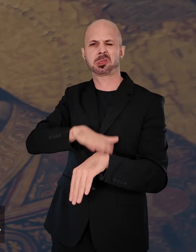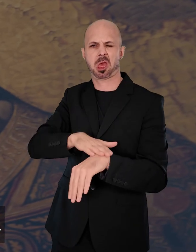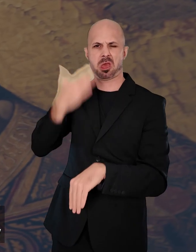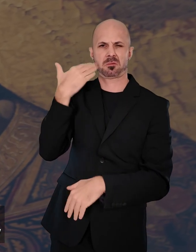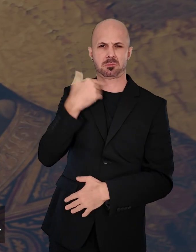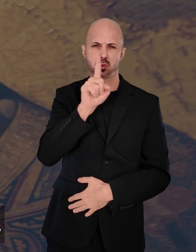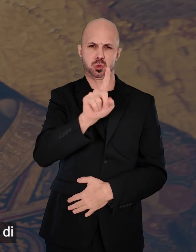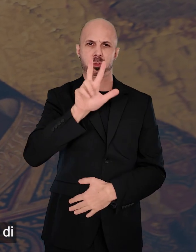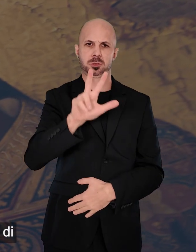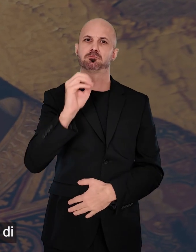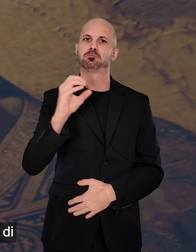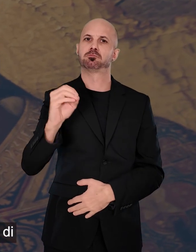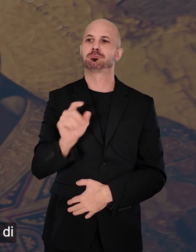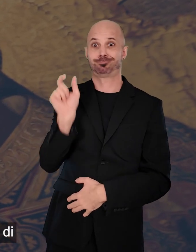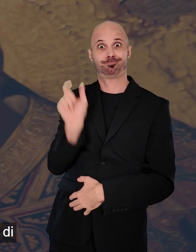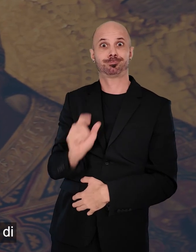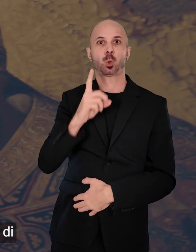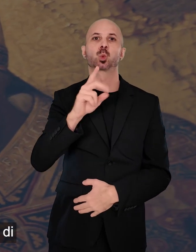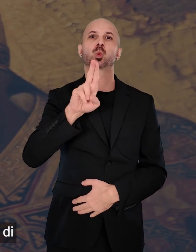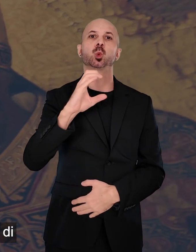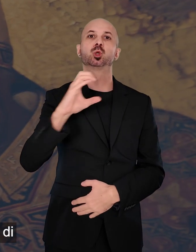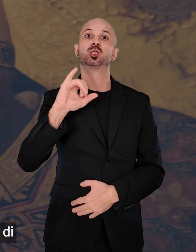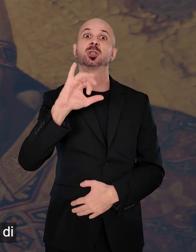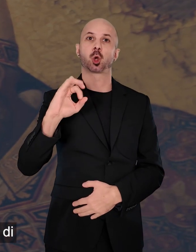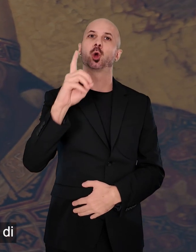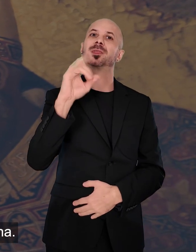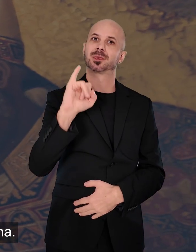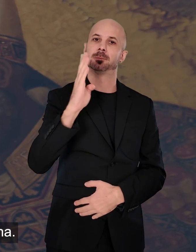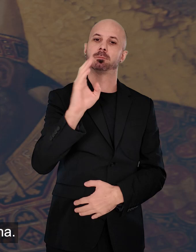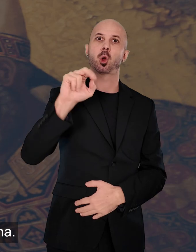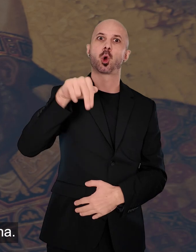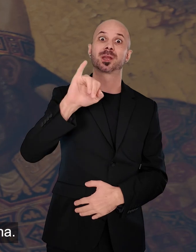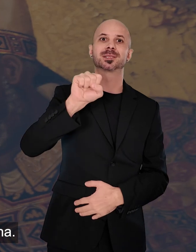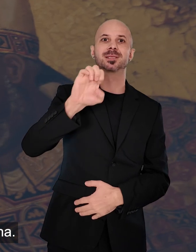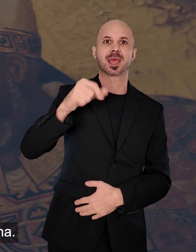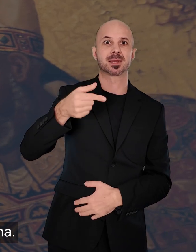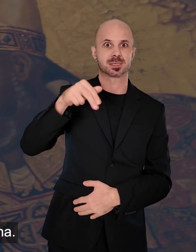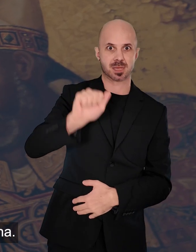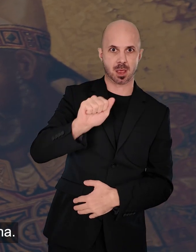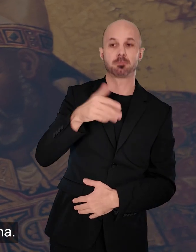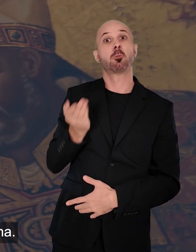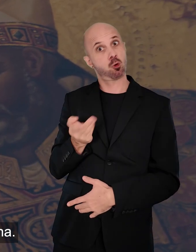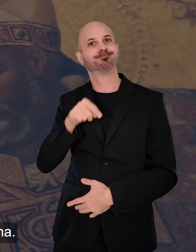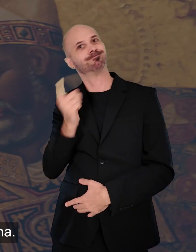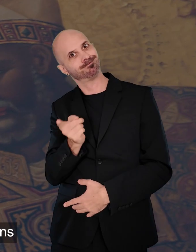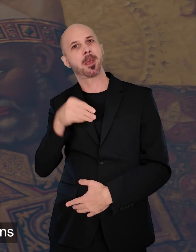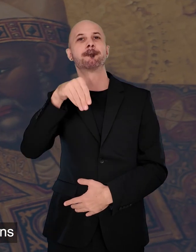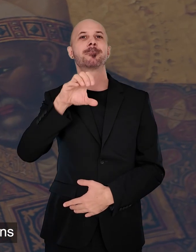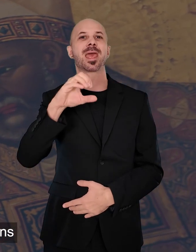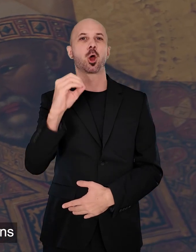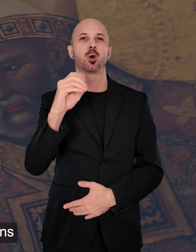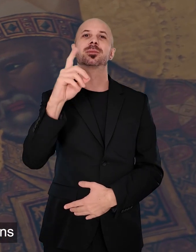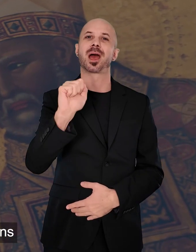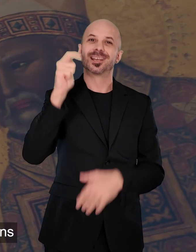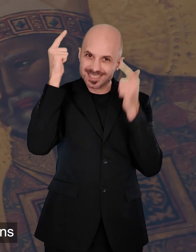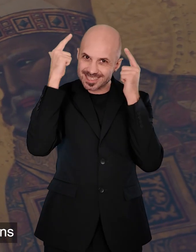early 14th century painter, in particular Duccio di Boninsegna and Meo da Siena. This